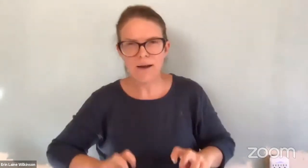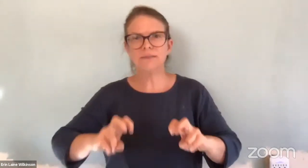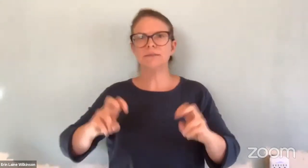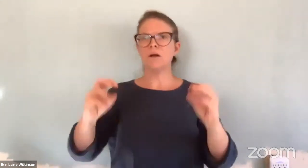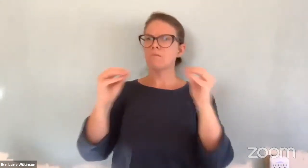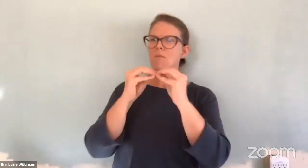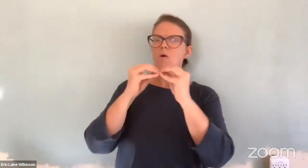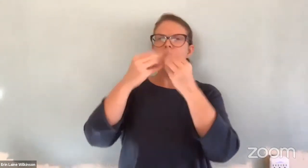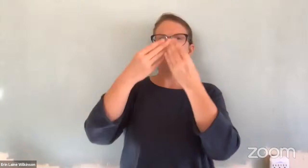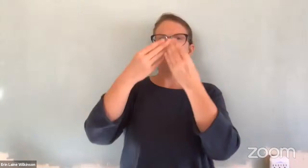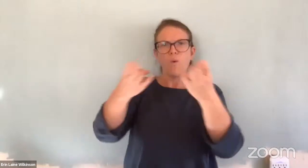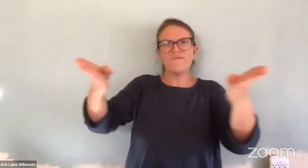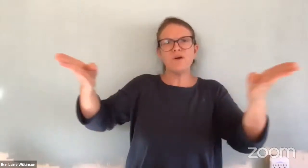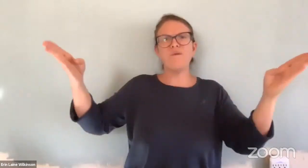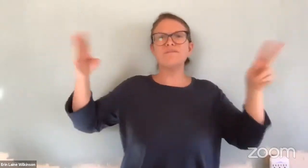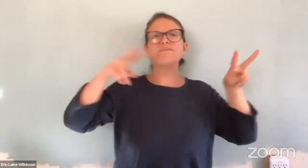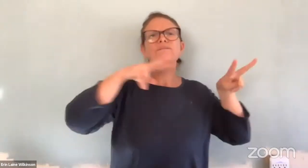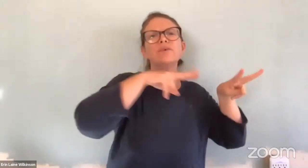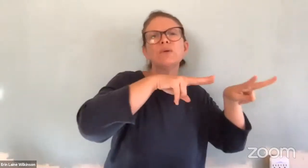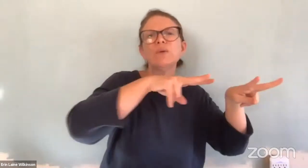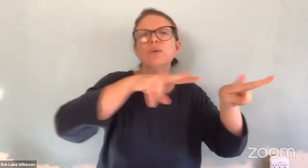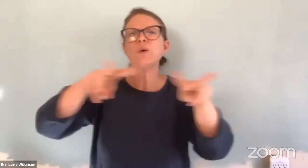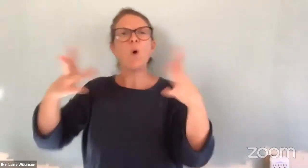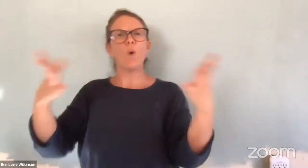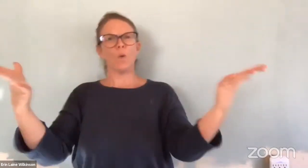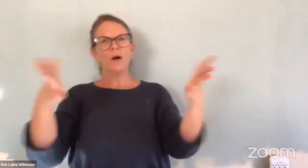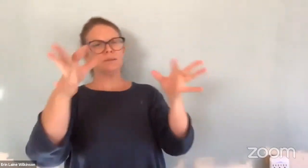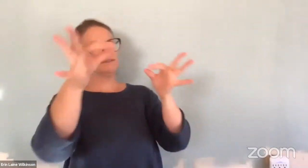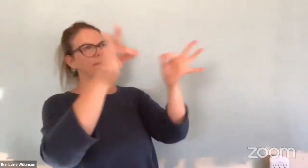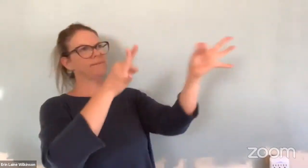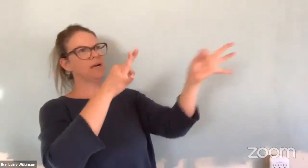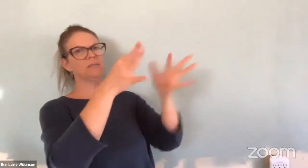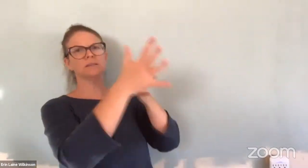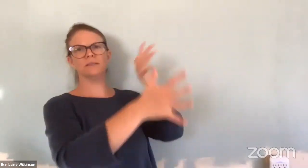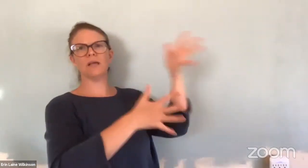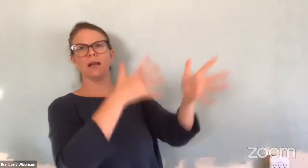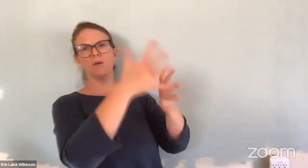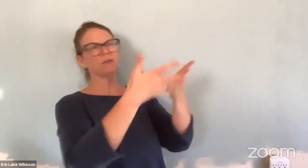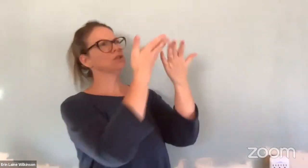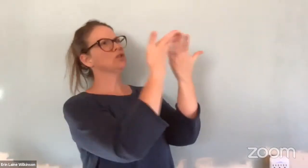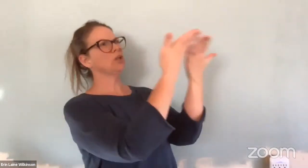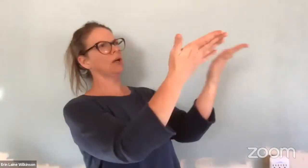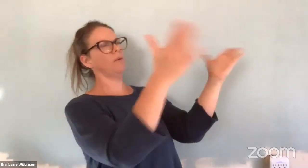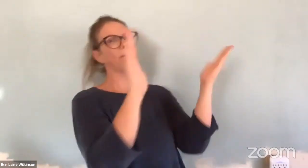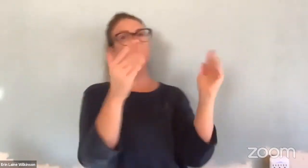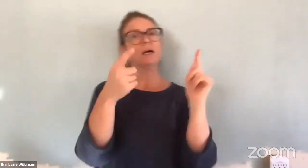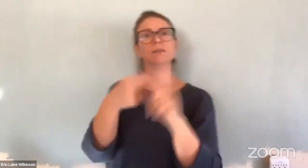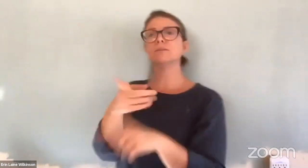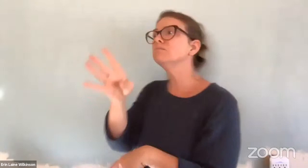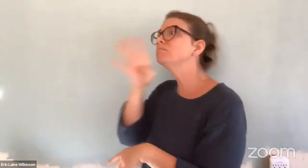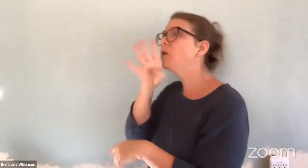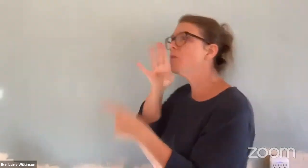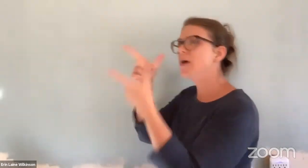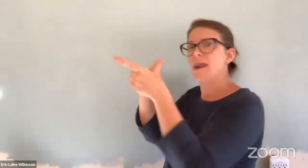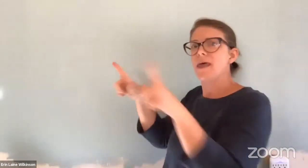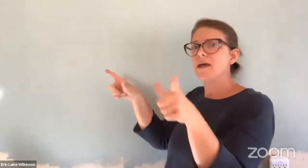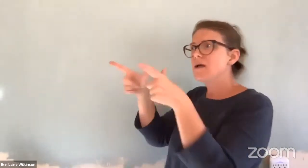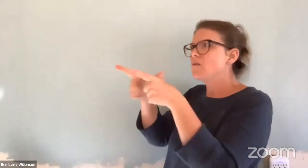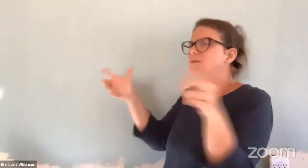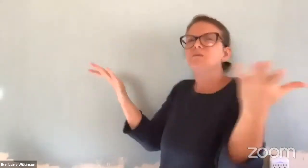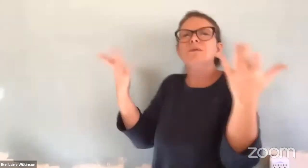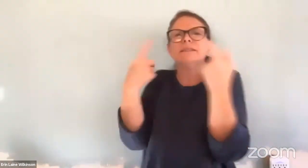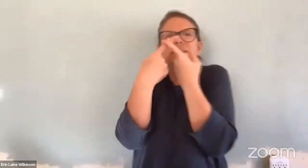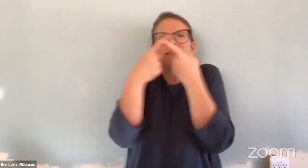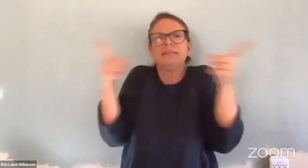can improve our analysis of languages, can improve our overall view of our definition of what sign languages are